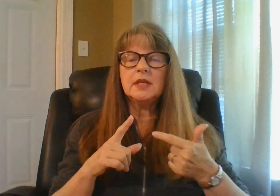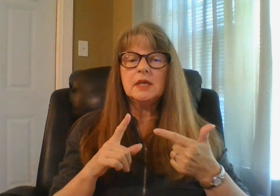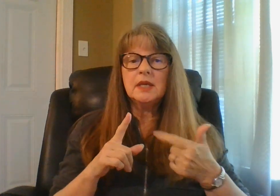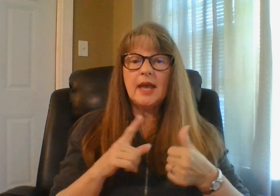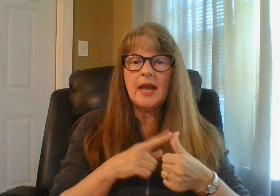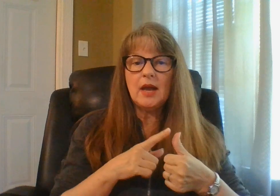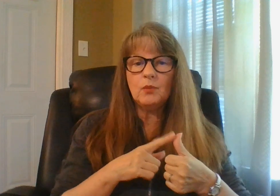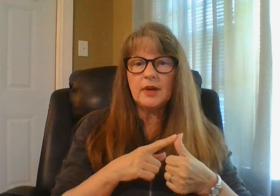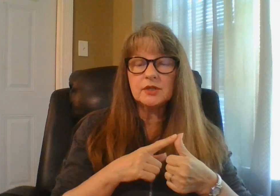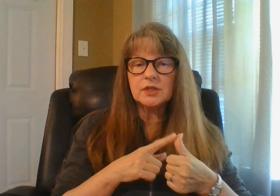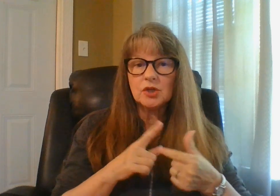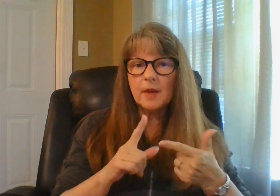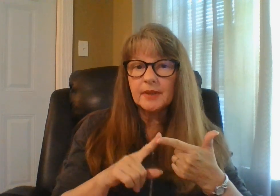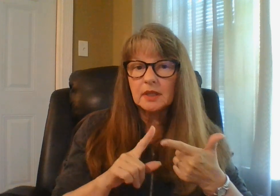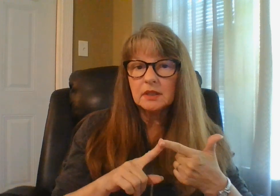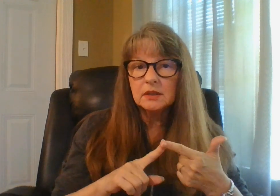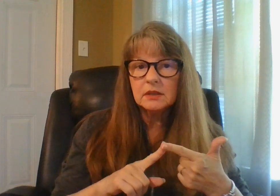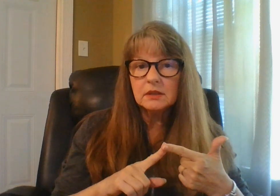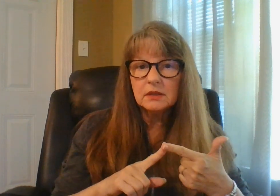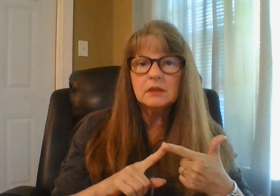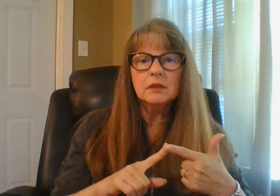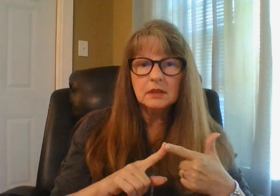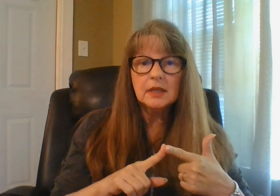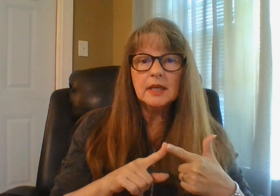the topic?